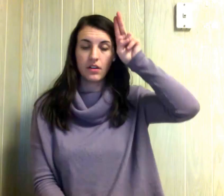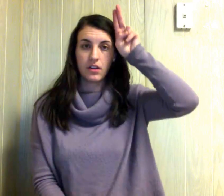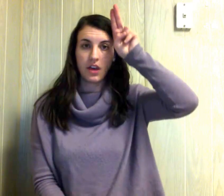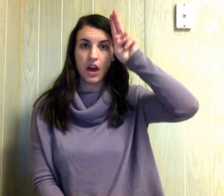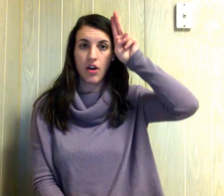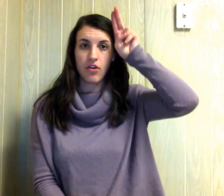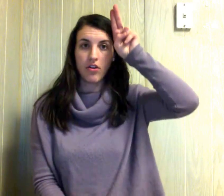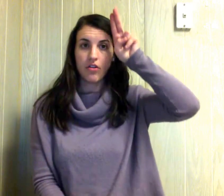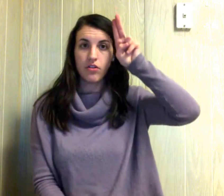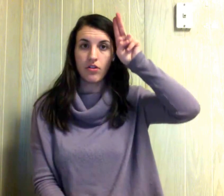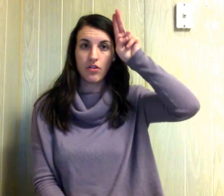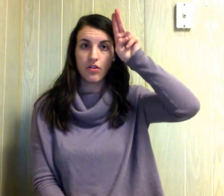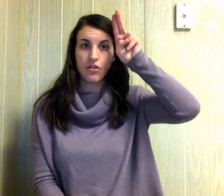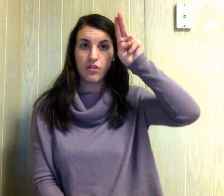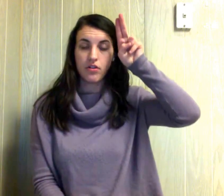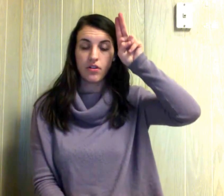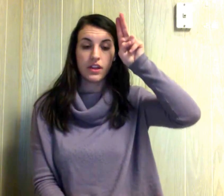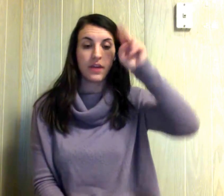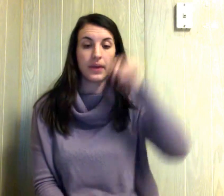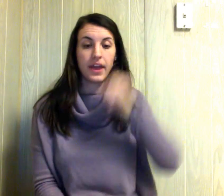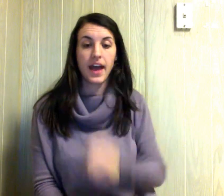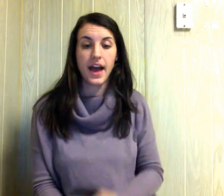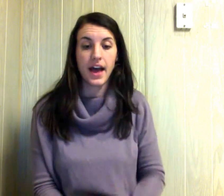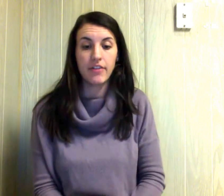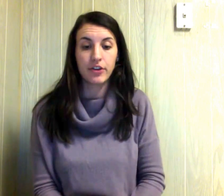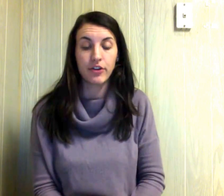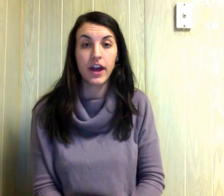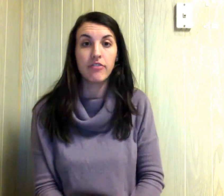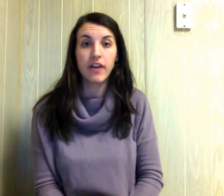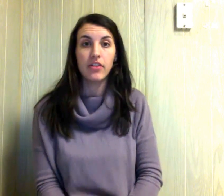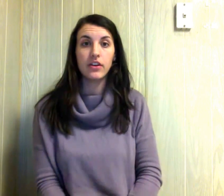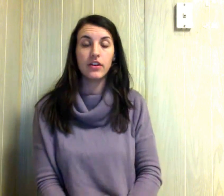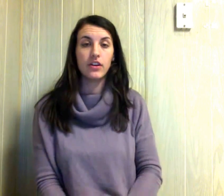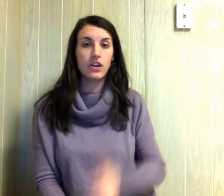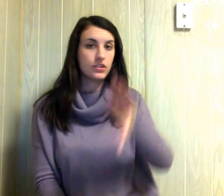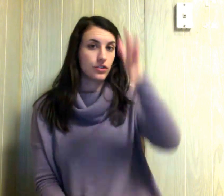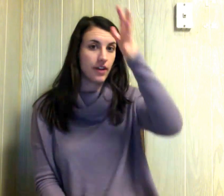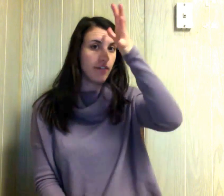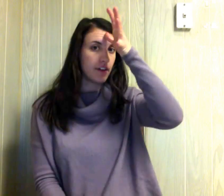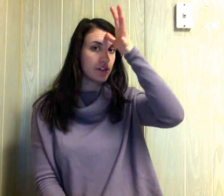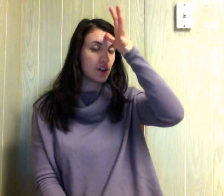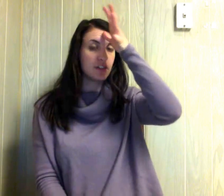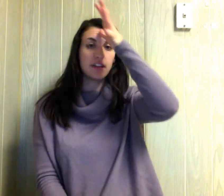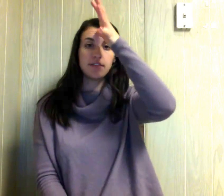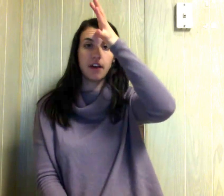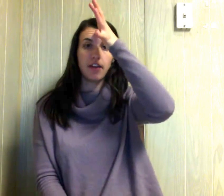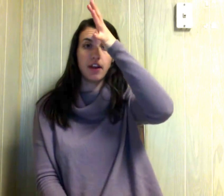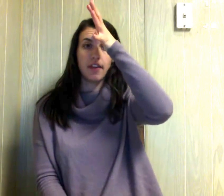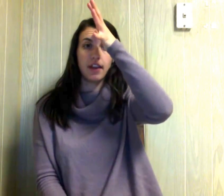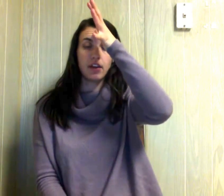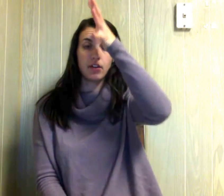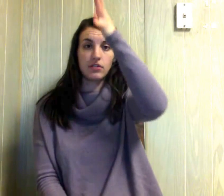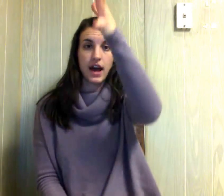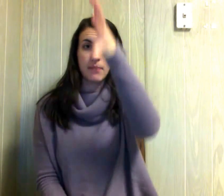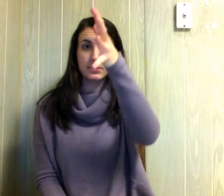Okay, uncle. And then we have grandfather. So grandfather starts as father and then hops